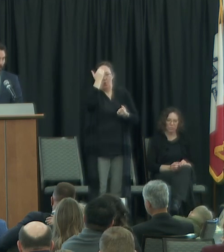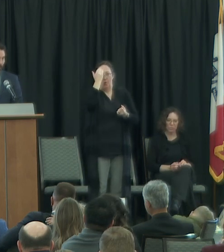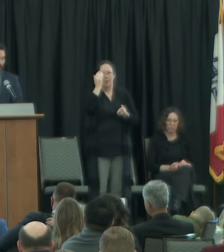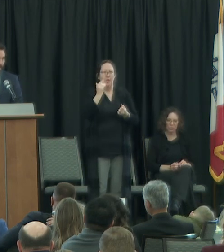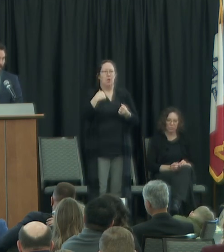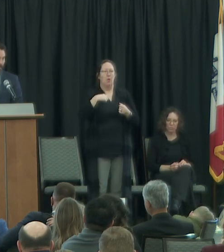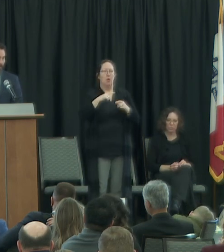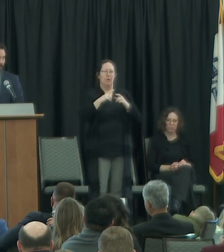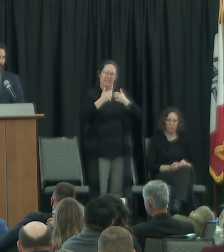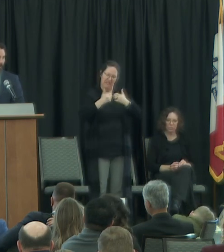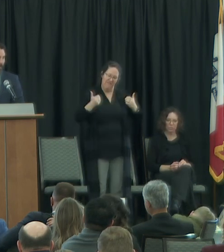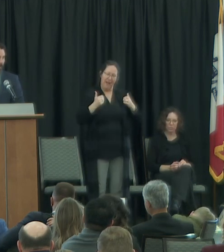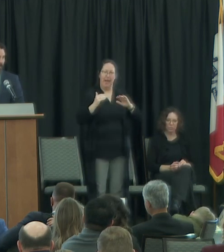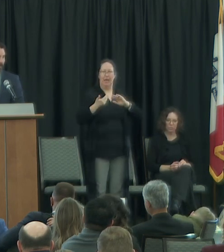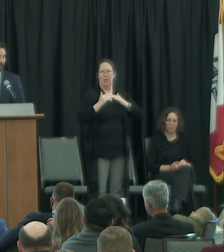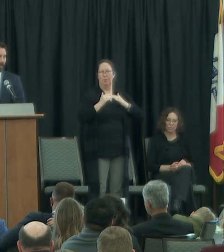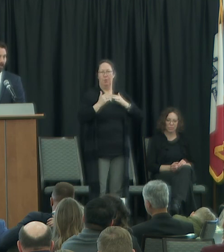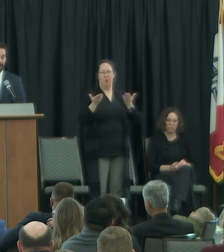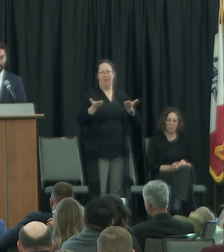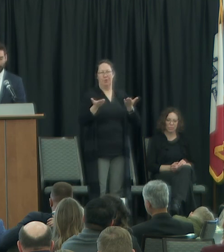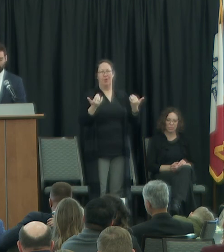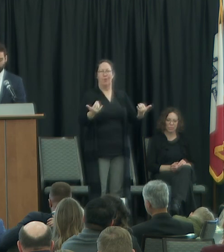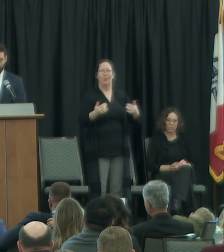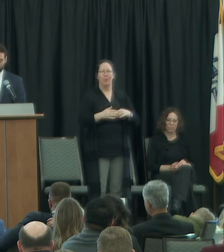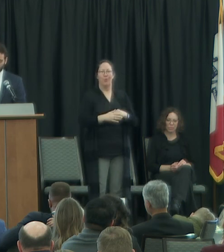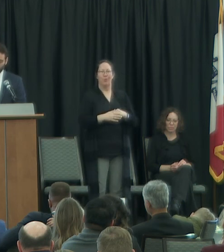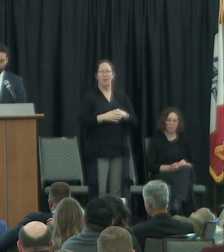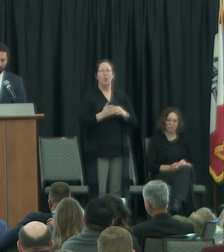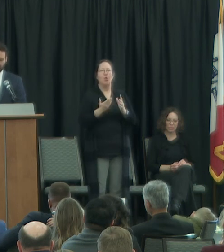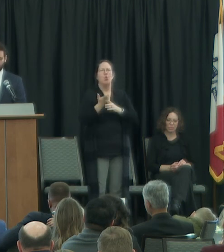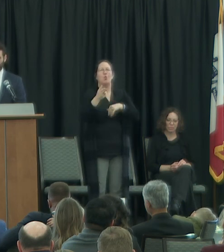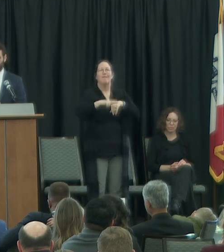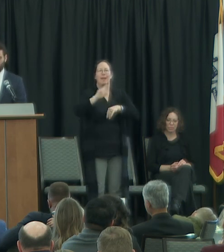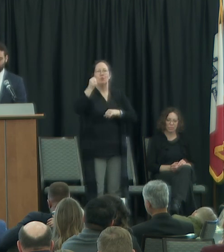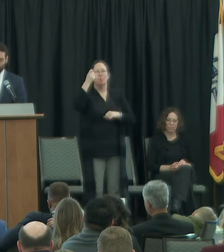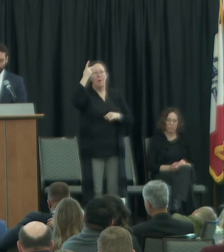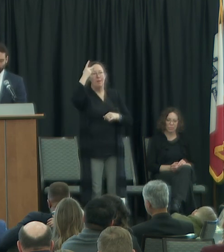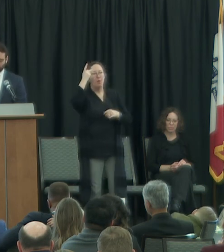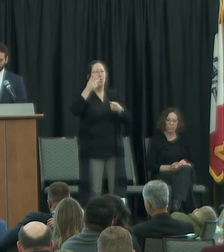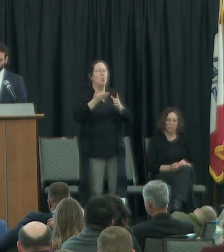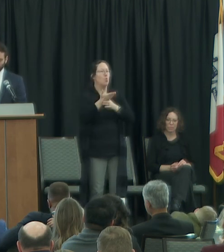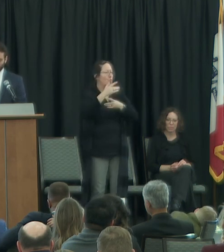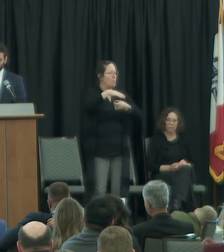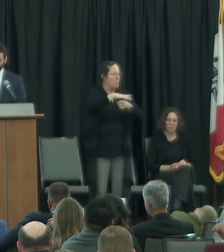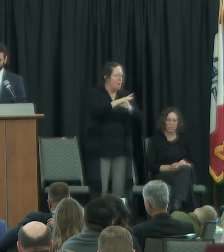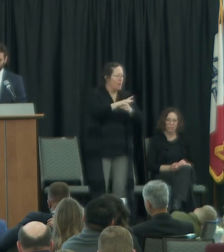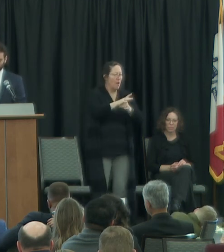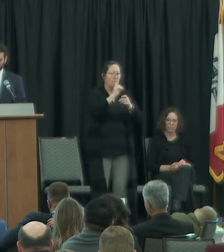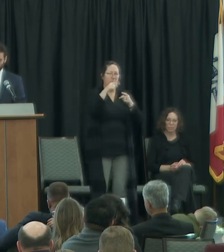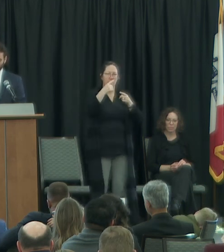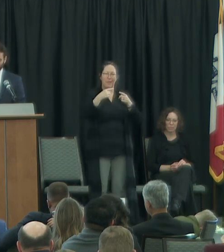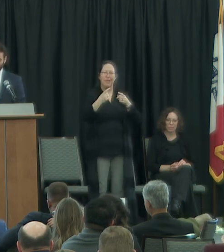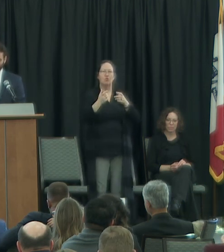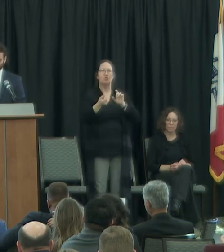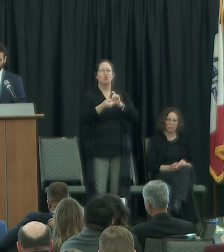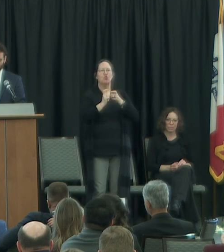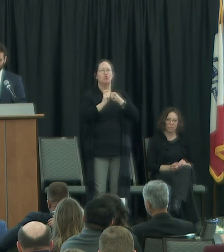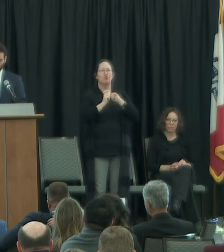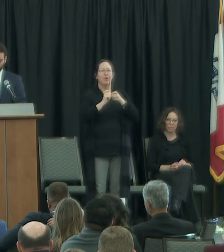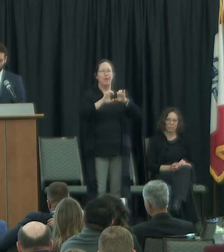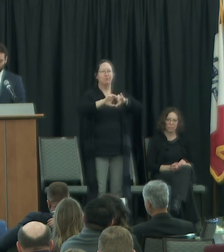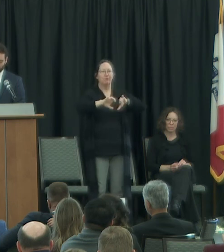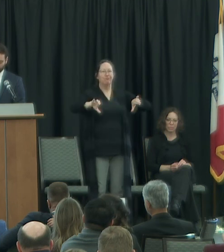more divided community through national politics, through the pandemic. It's changed how